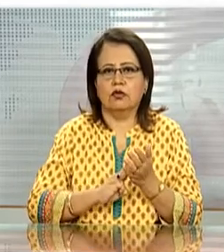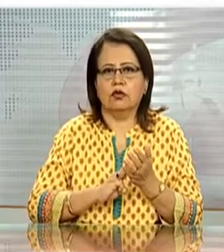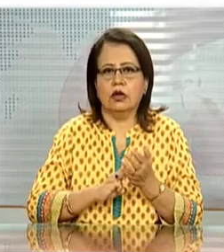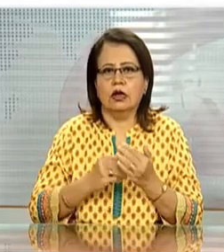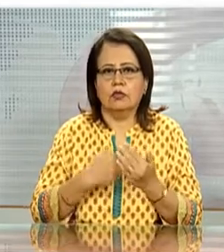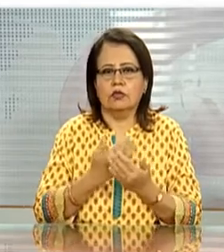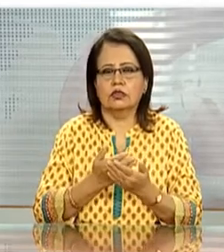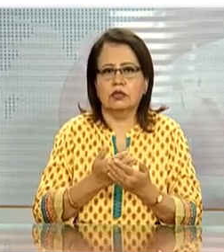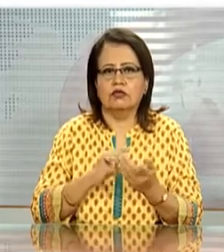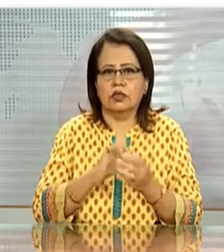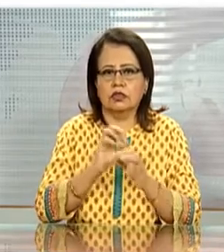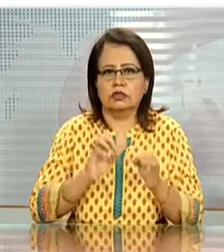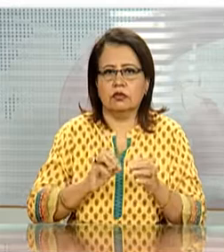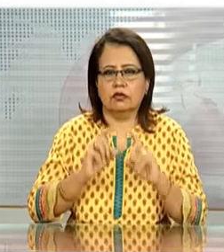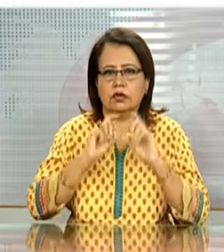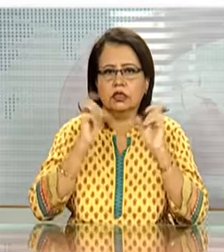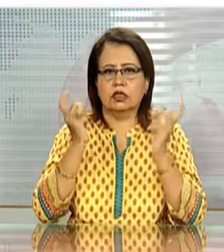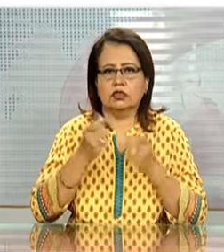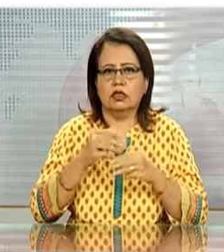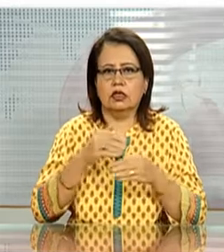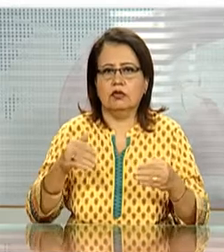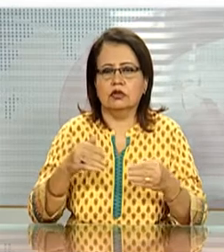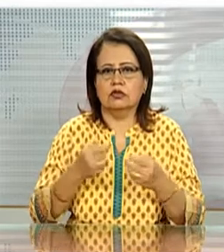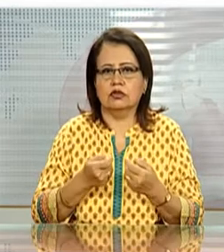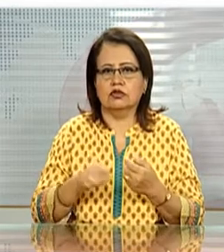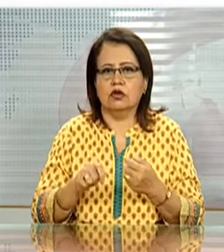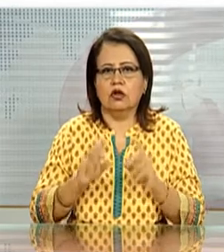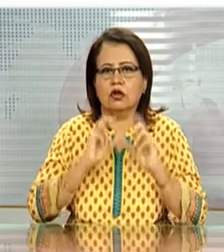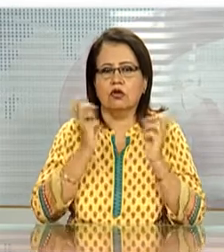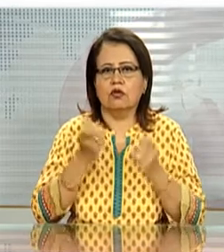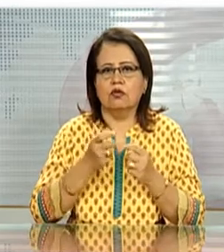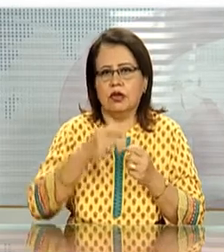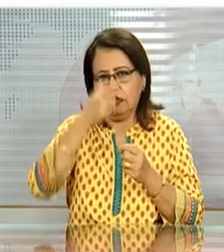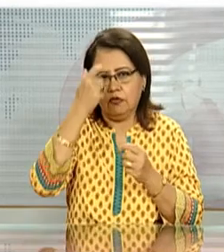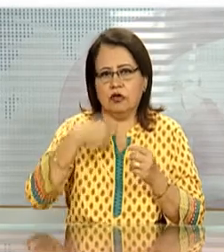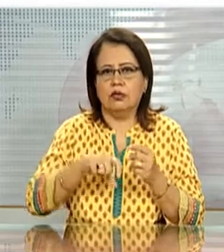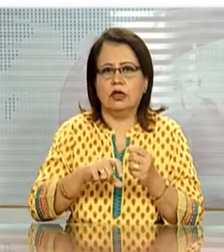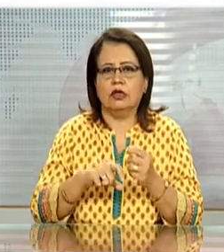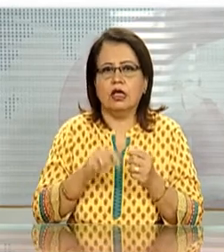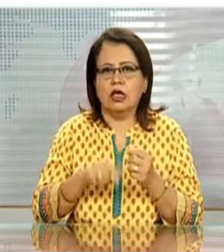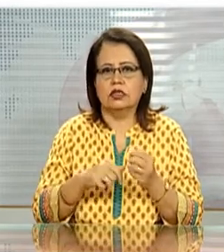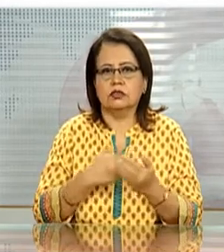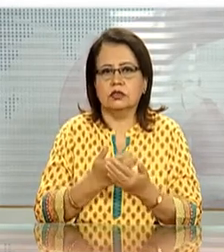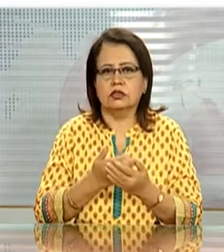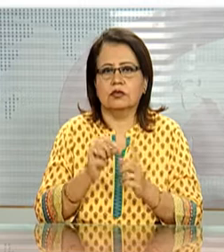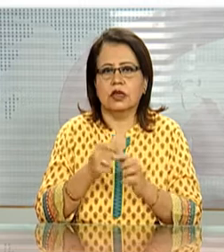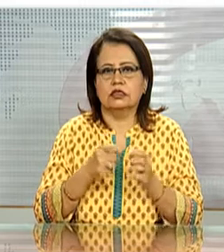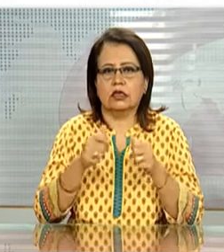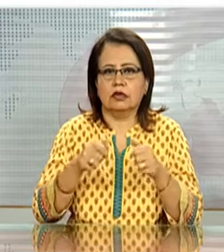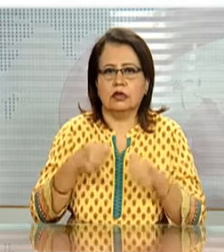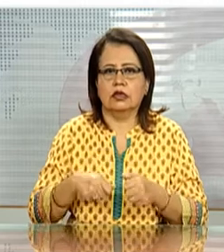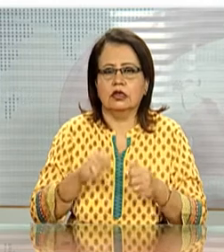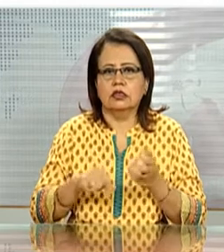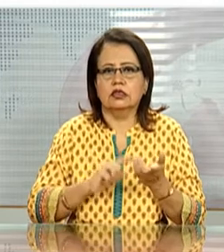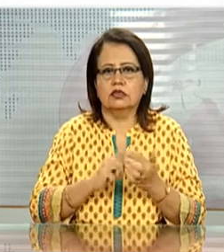momentum to implementation of measures at the international level to control global warming as for the provisions of the Paris